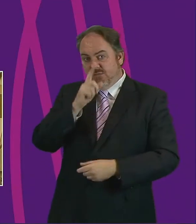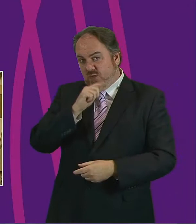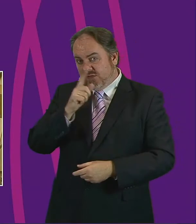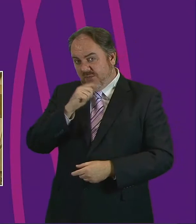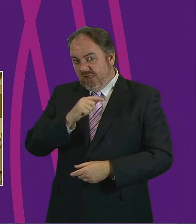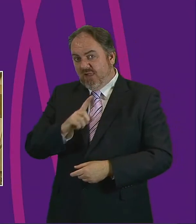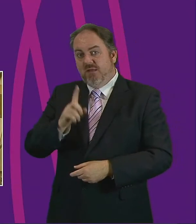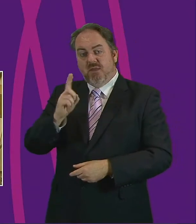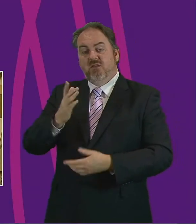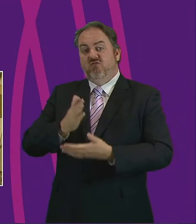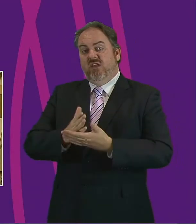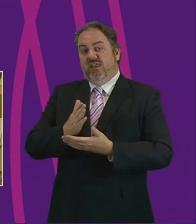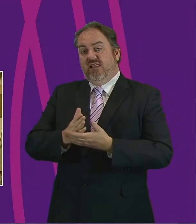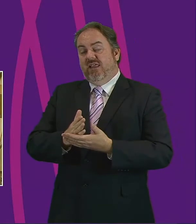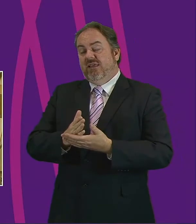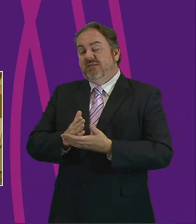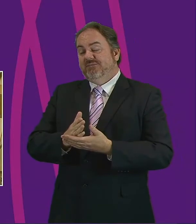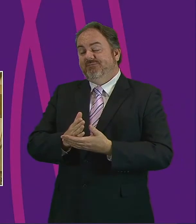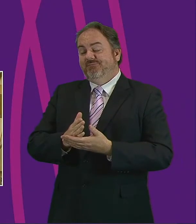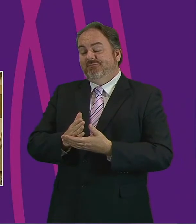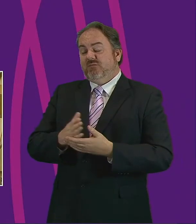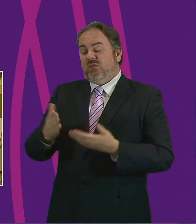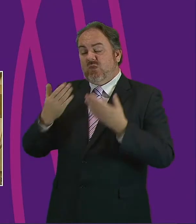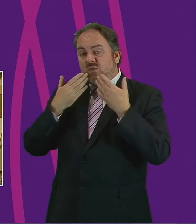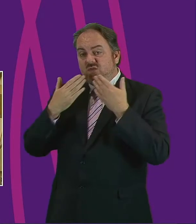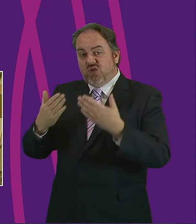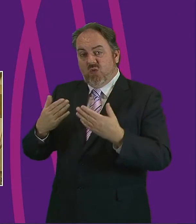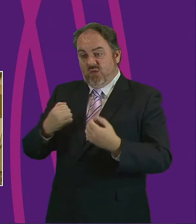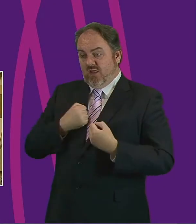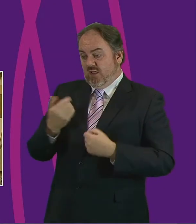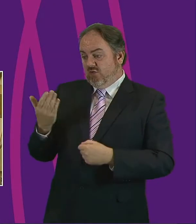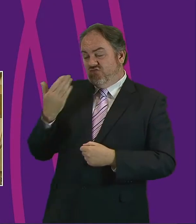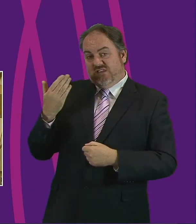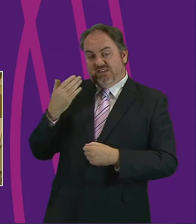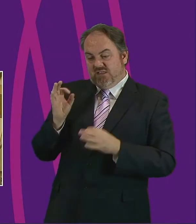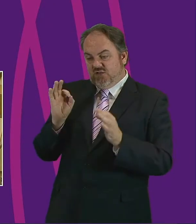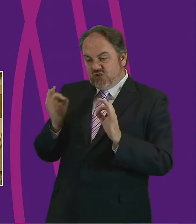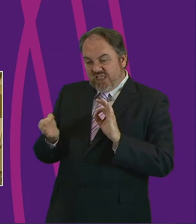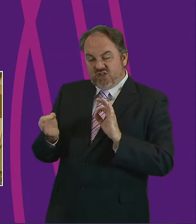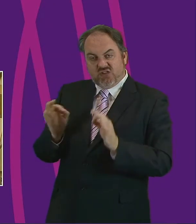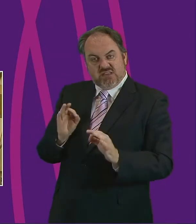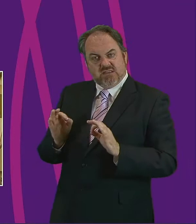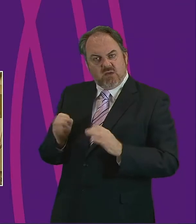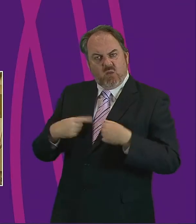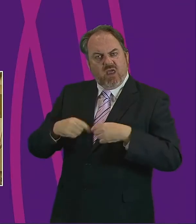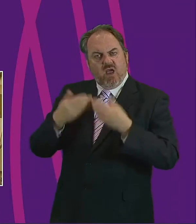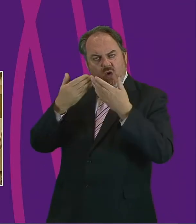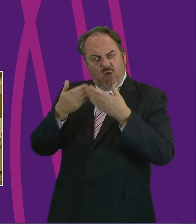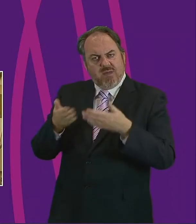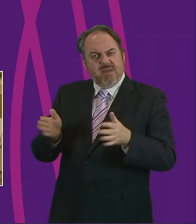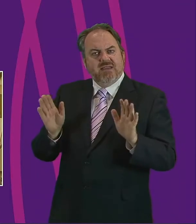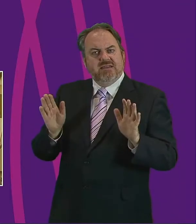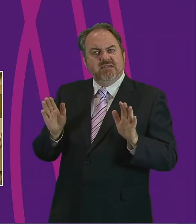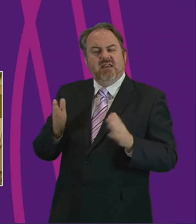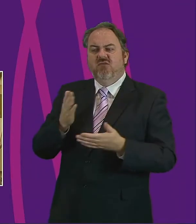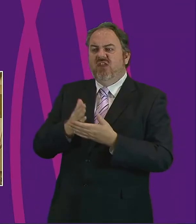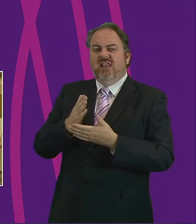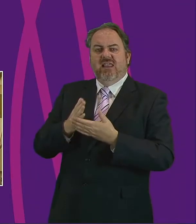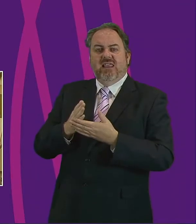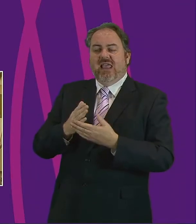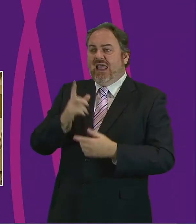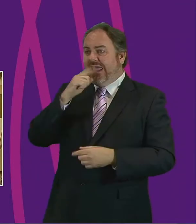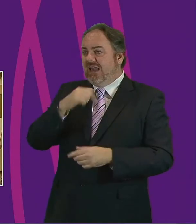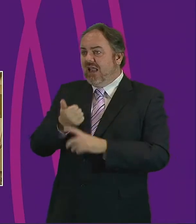already demonstrated in the amendments and changes that have been made along the way a willingness to do that. I cannot stand here and say that we